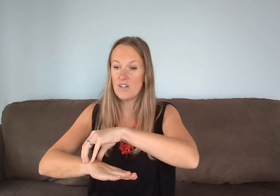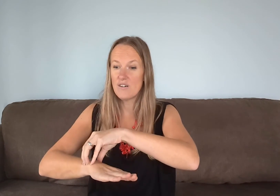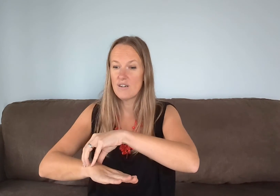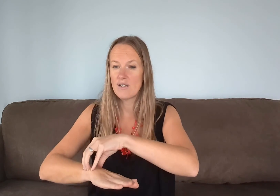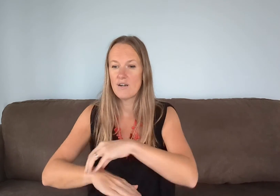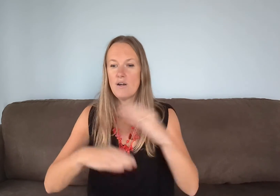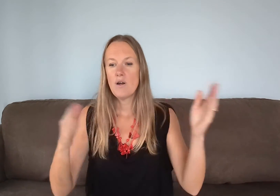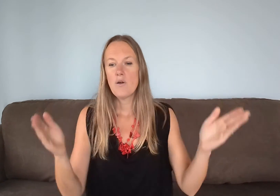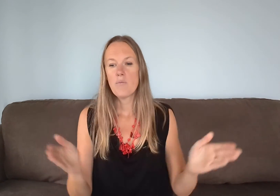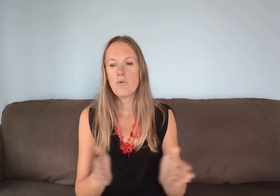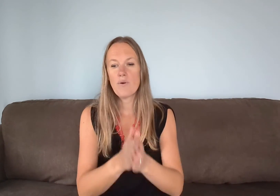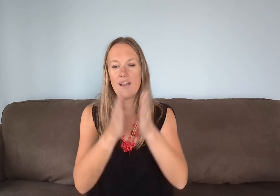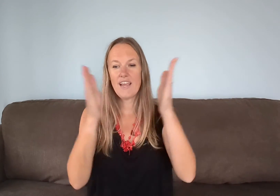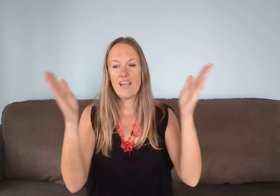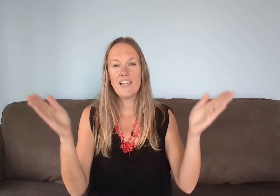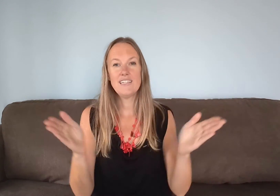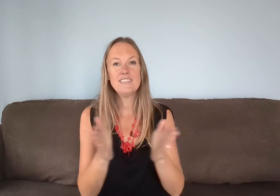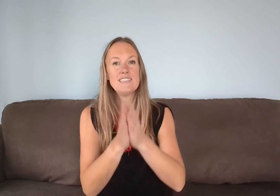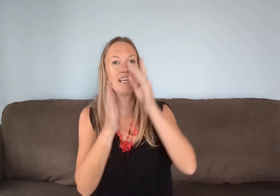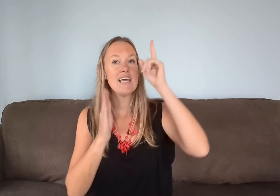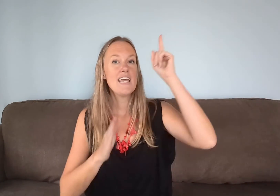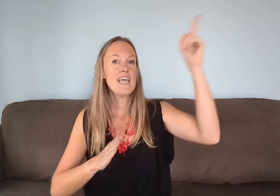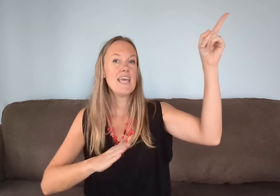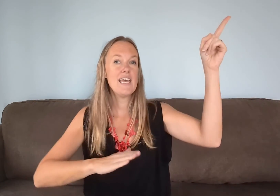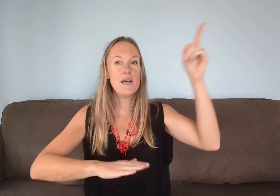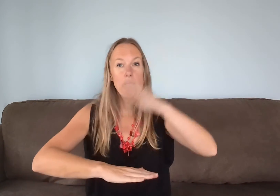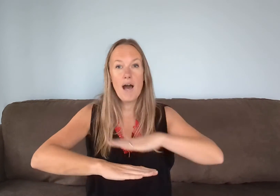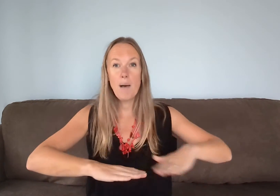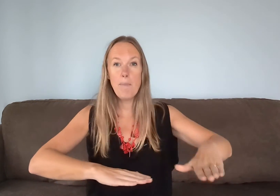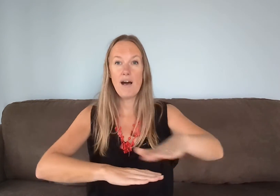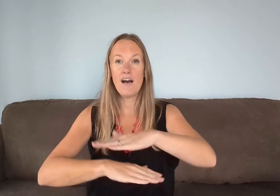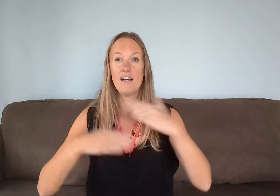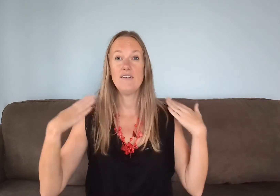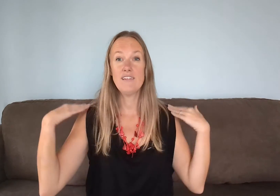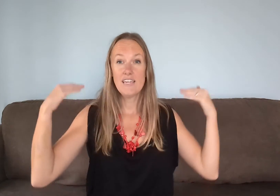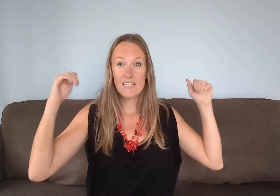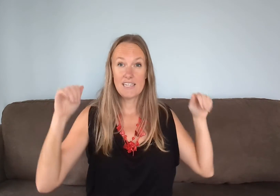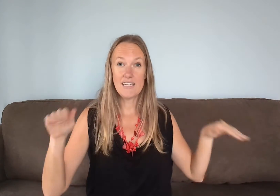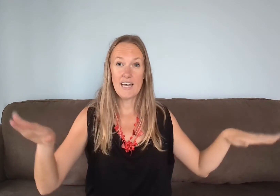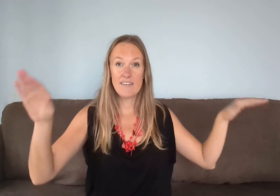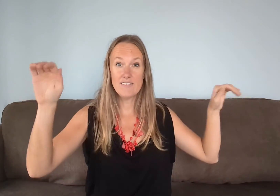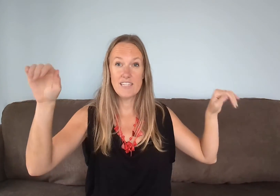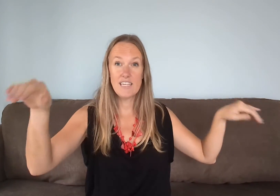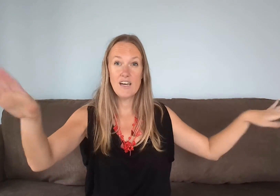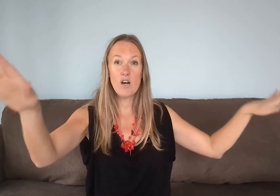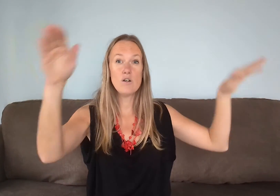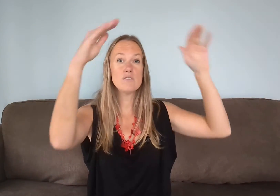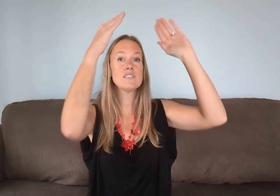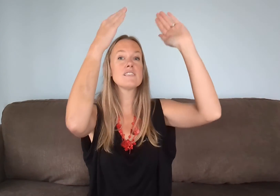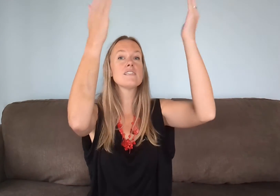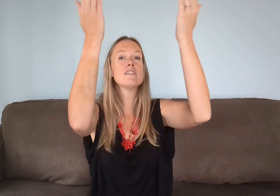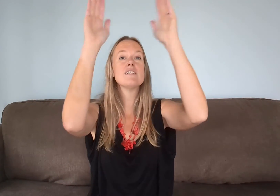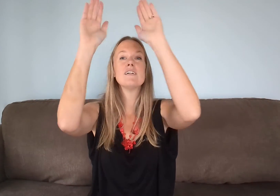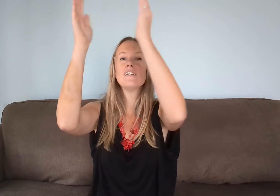below. Praise Him above, ye heavenly hosts.